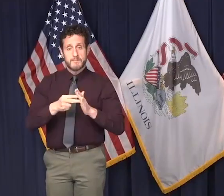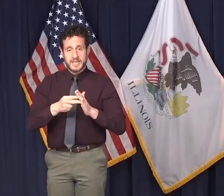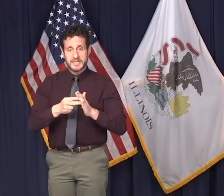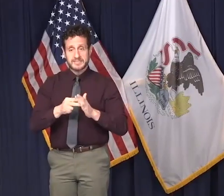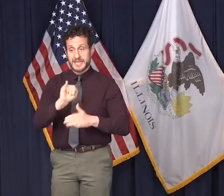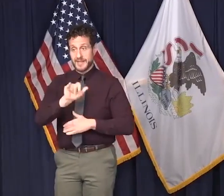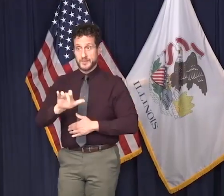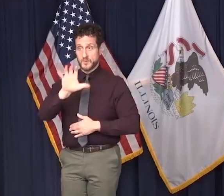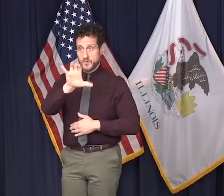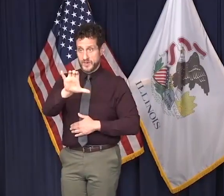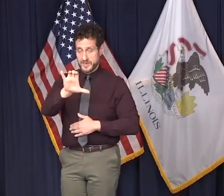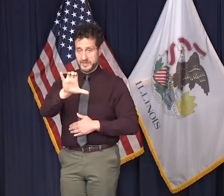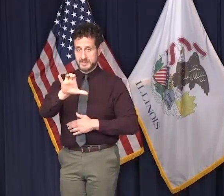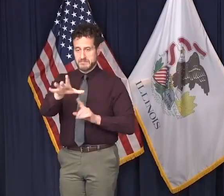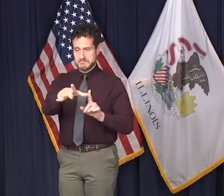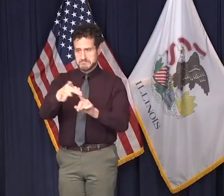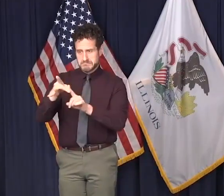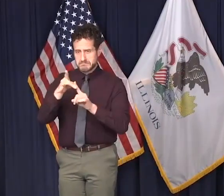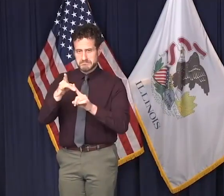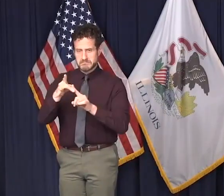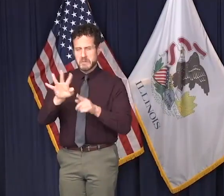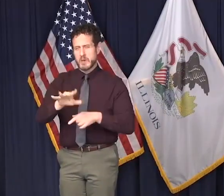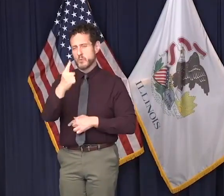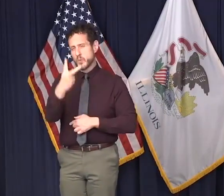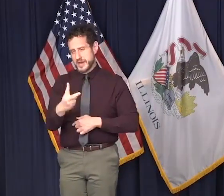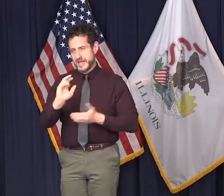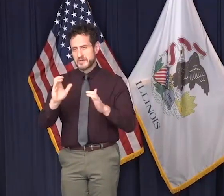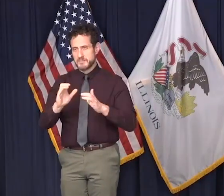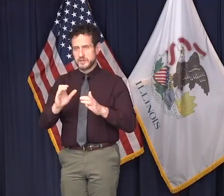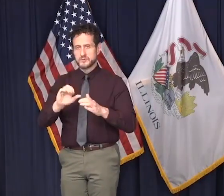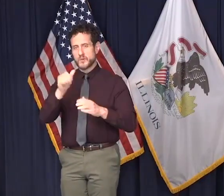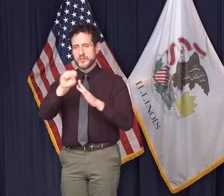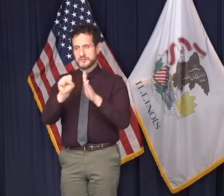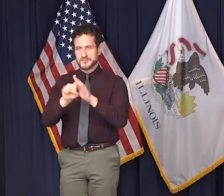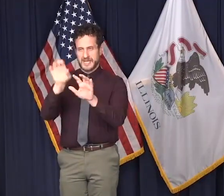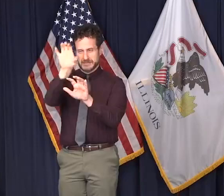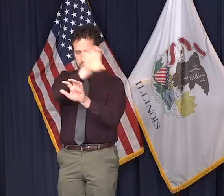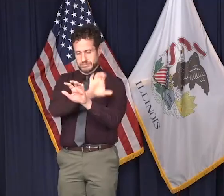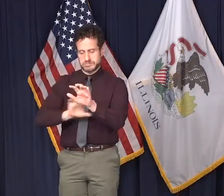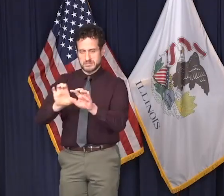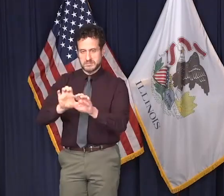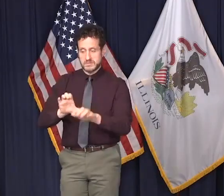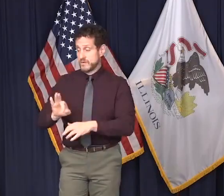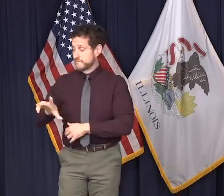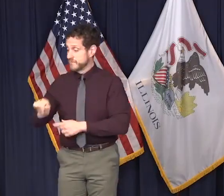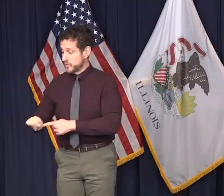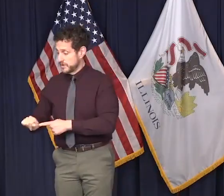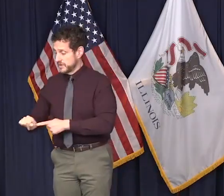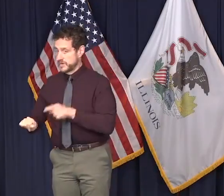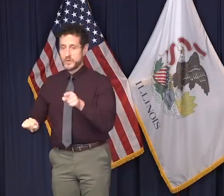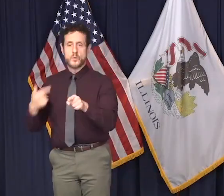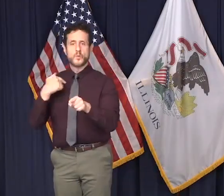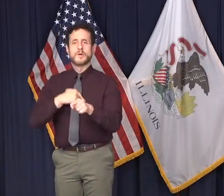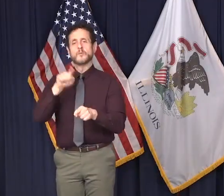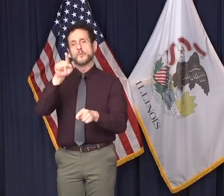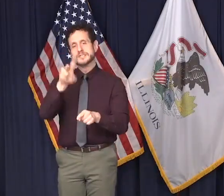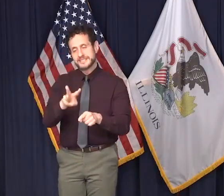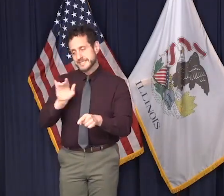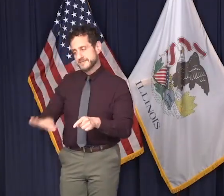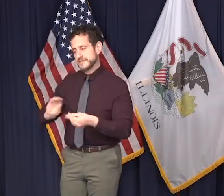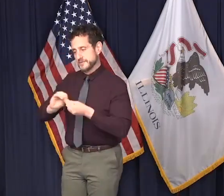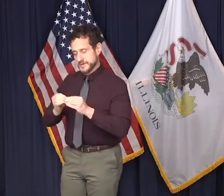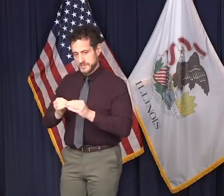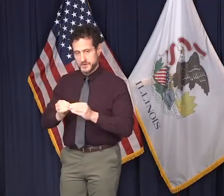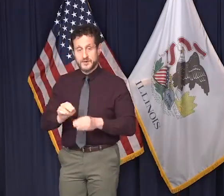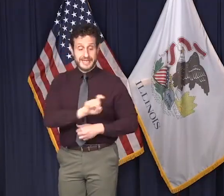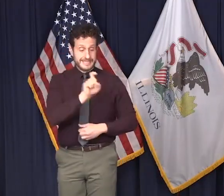our nearest neighbors, one-sixth of Florida's, and one-fifth of Texas. But let's